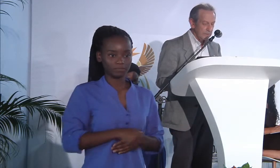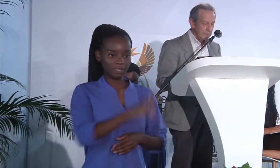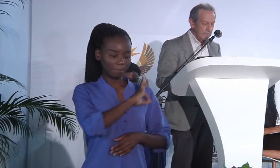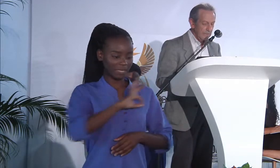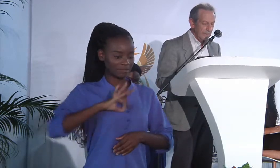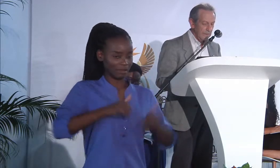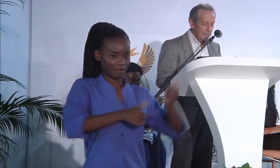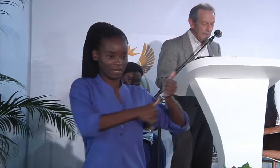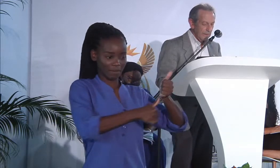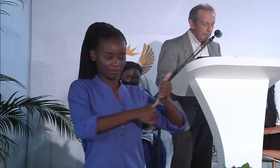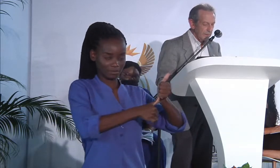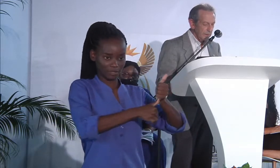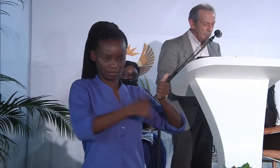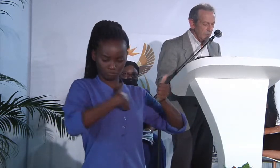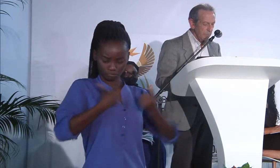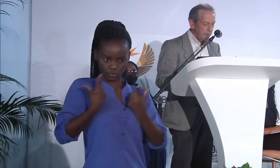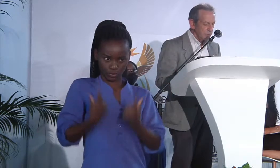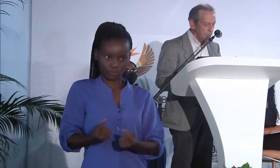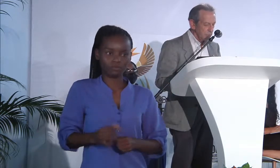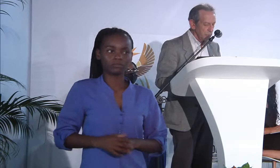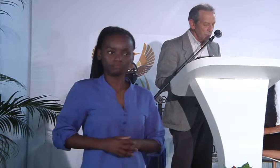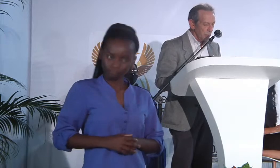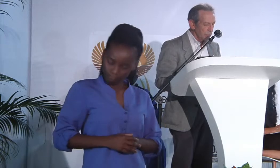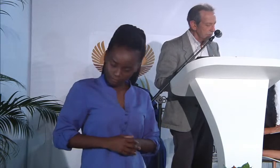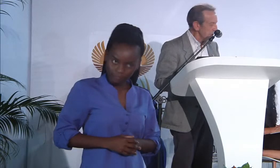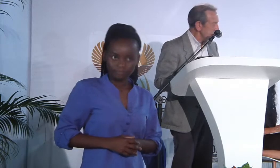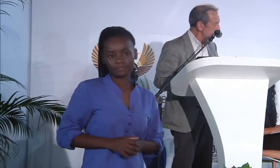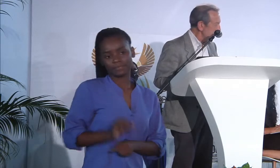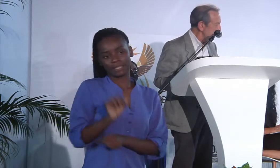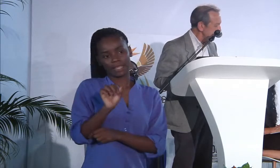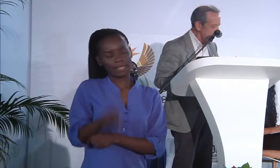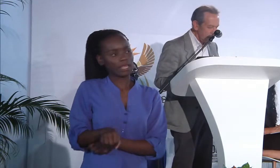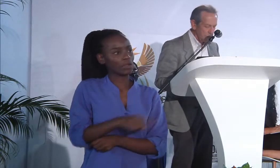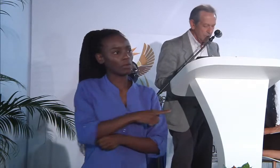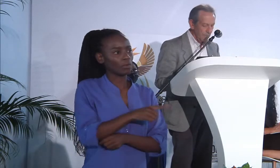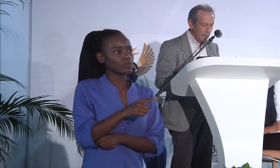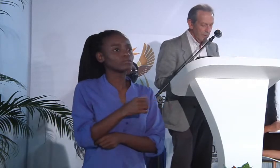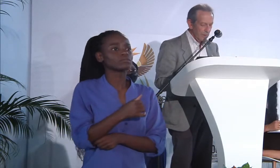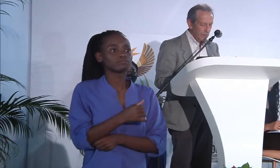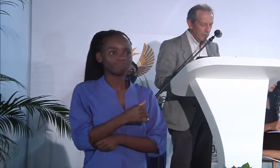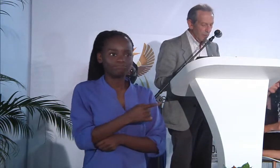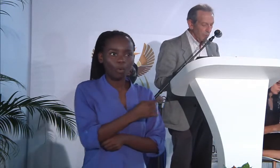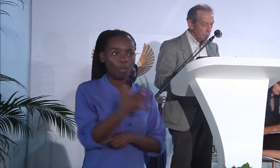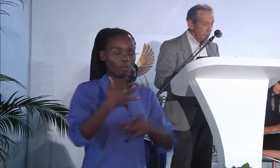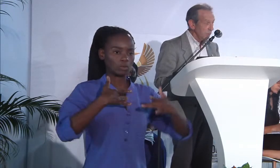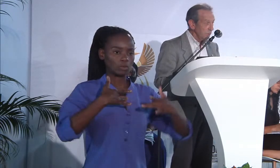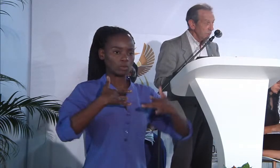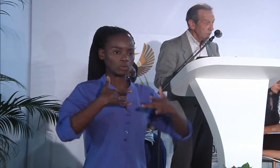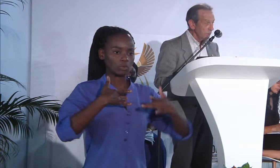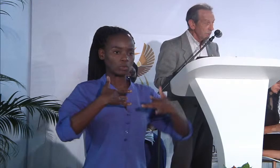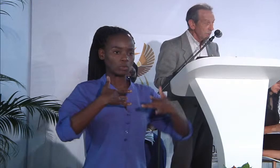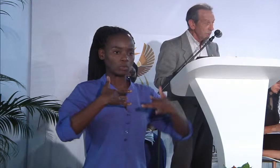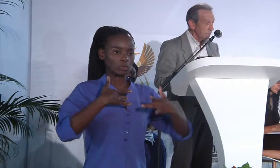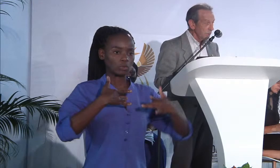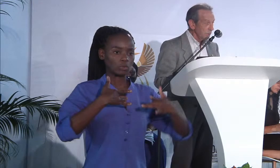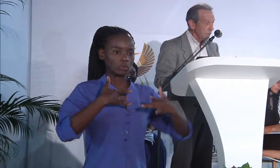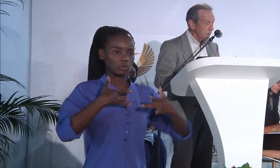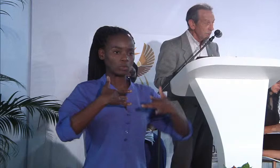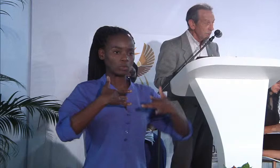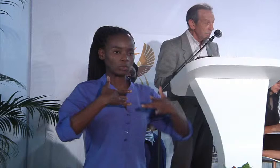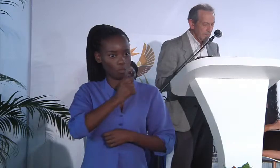SANPUD. I again want to pay tribute to all concerned for the initiation of what we are witnessing this